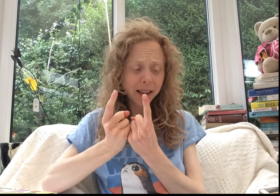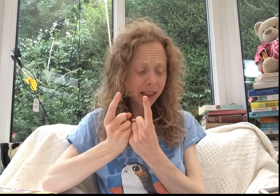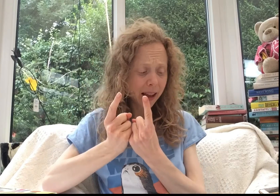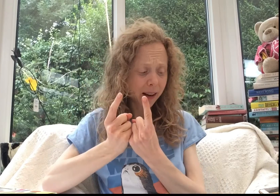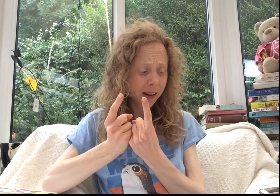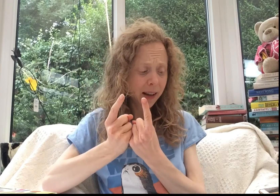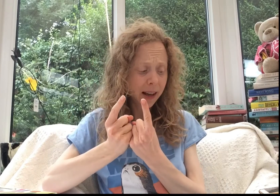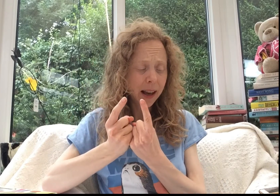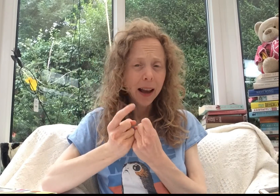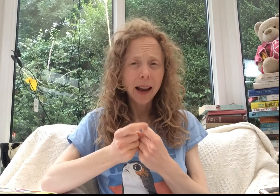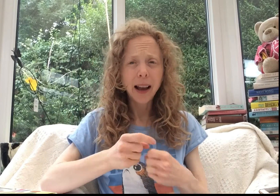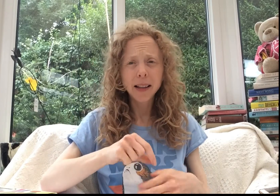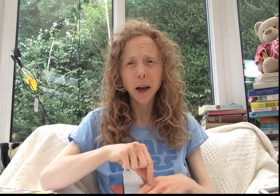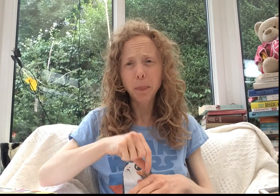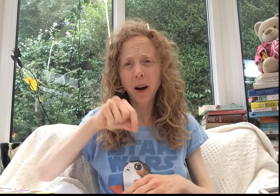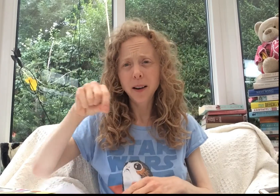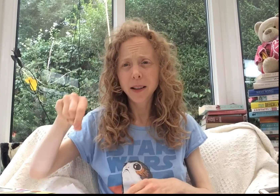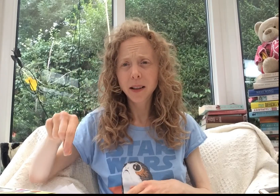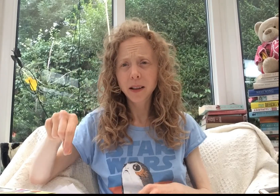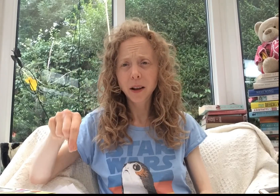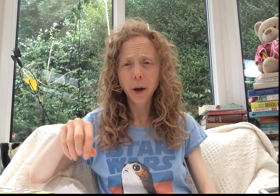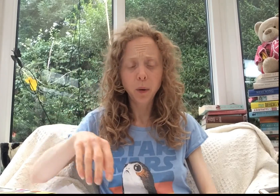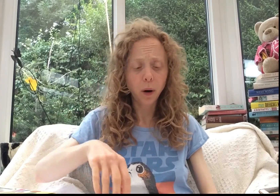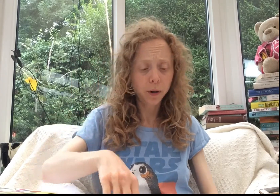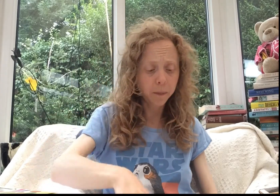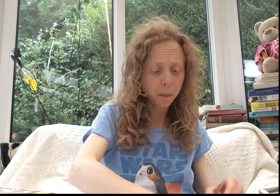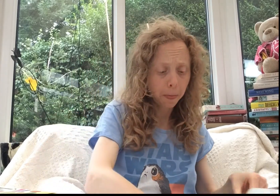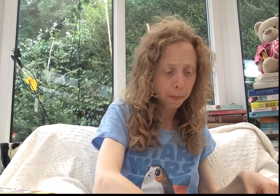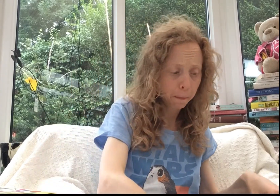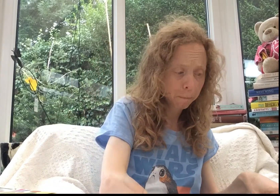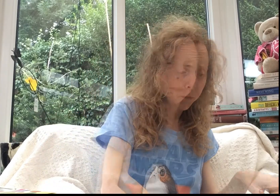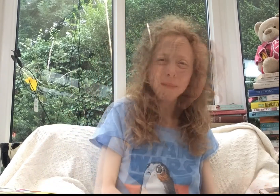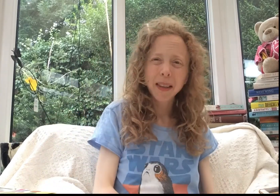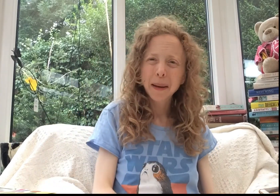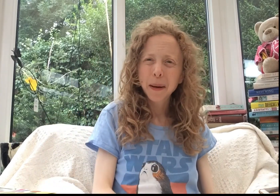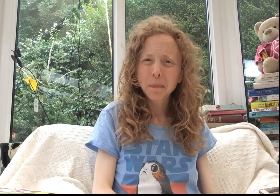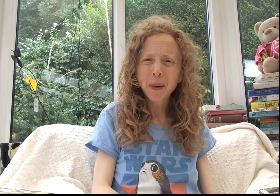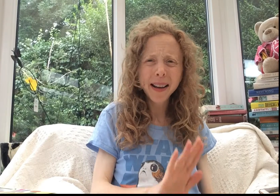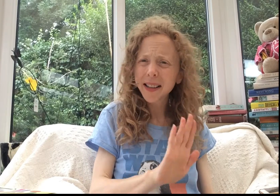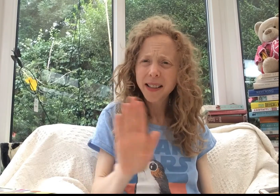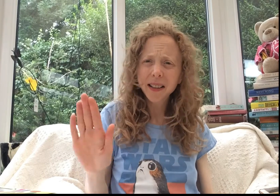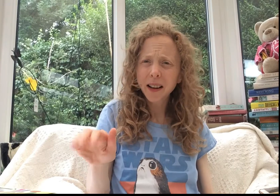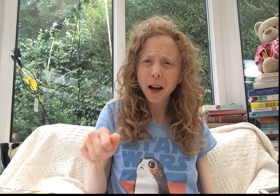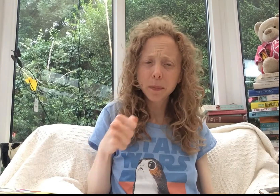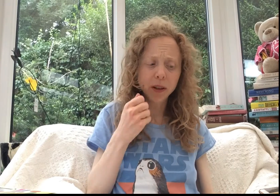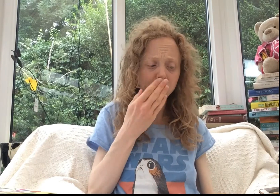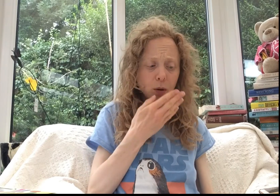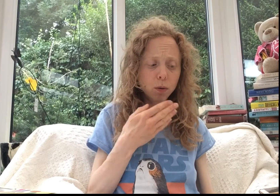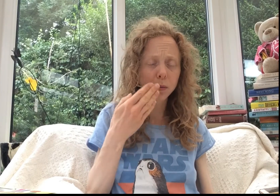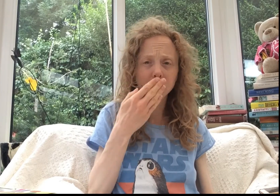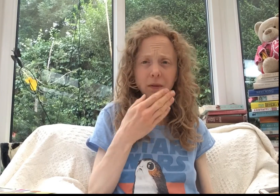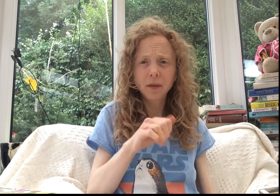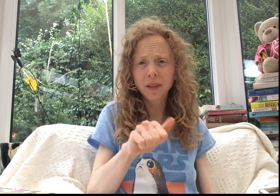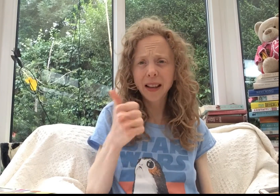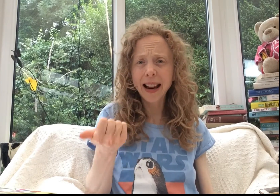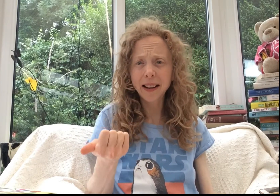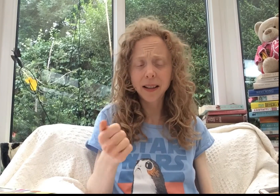anything, and I passed the stone on. Maya didn't come to school the next